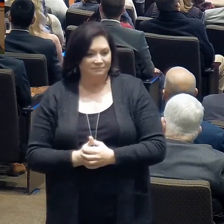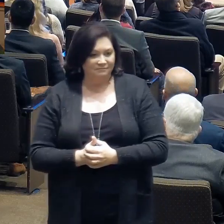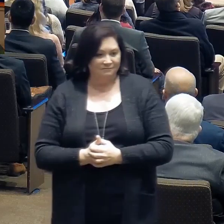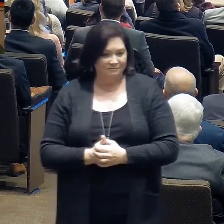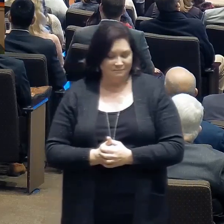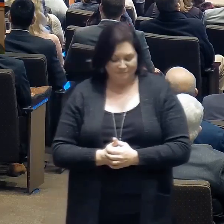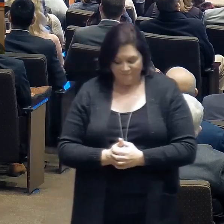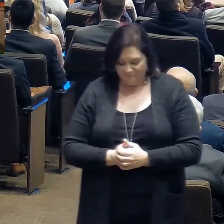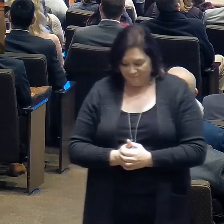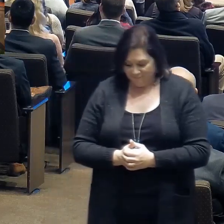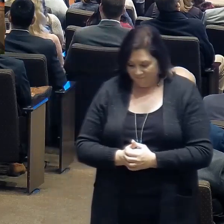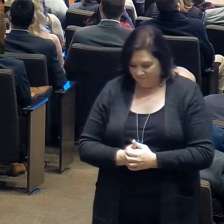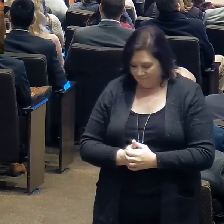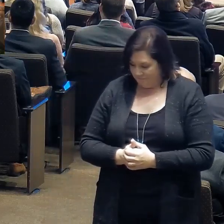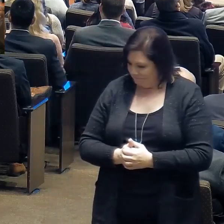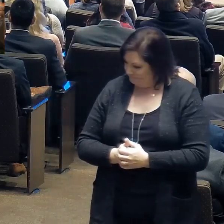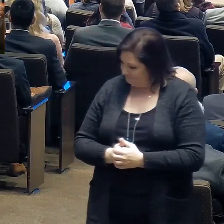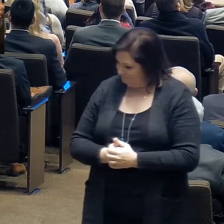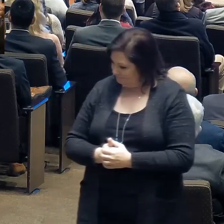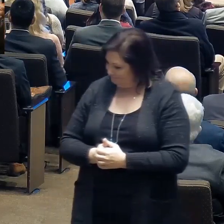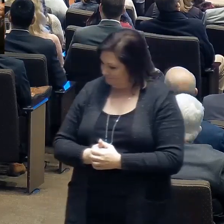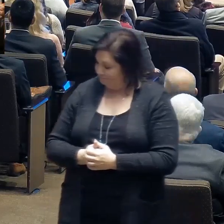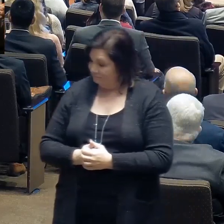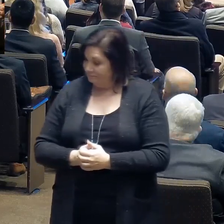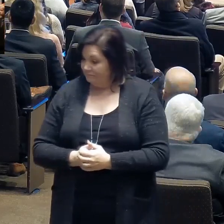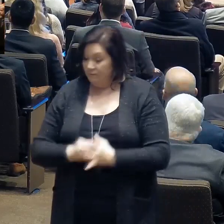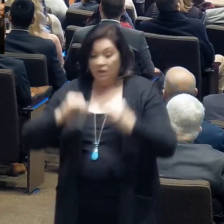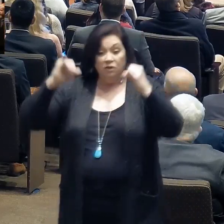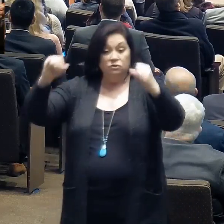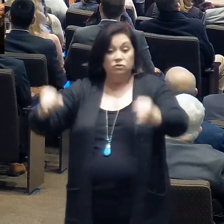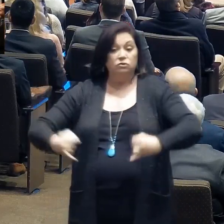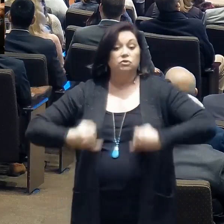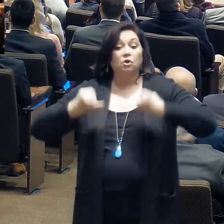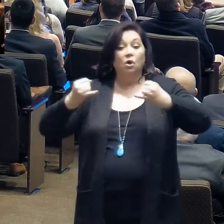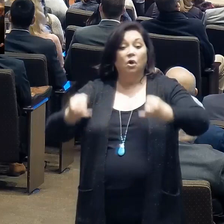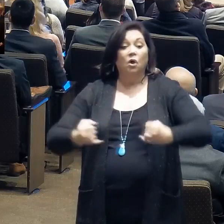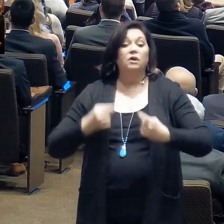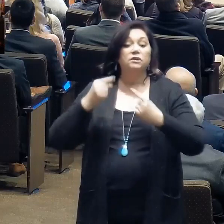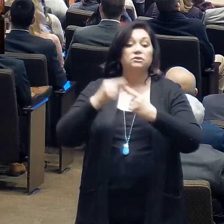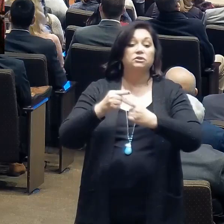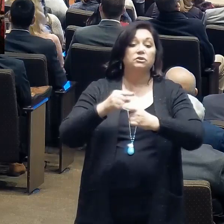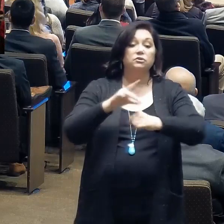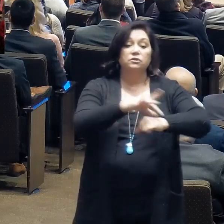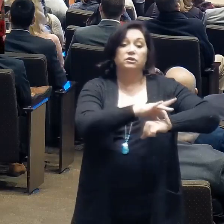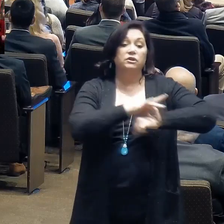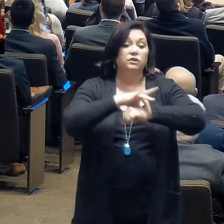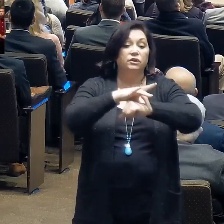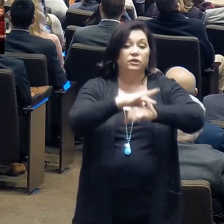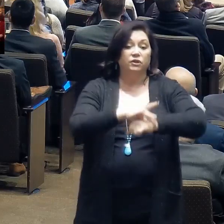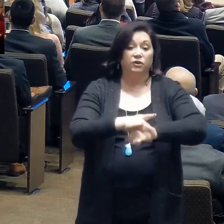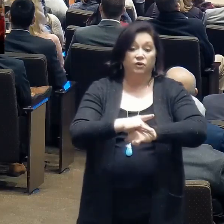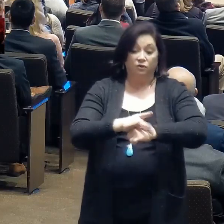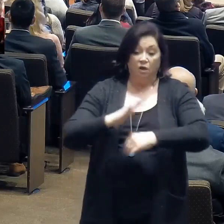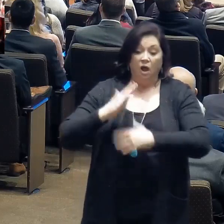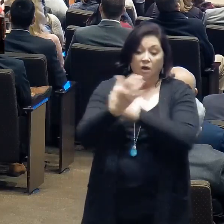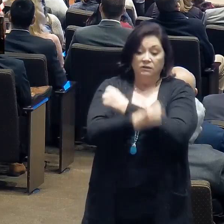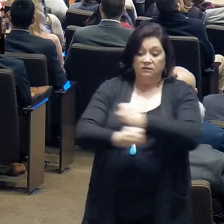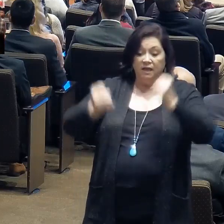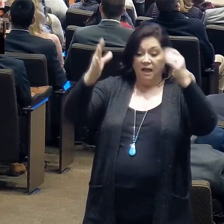Joy to the earth, the Savior reign And